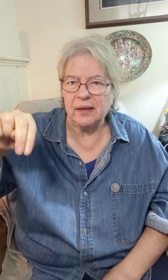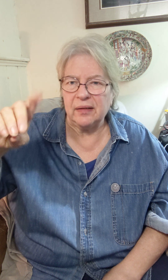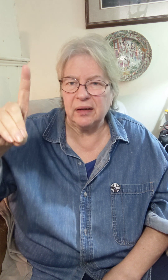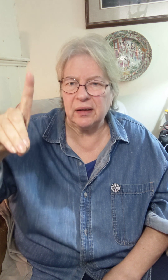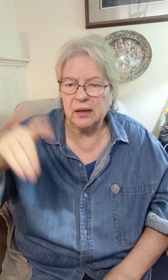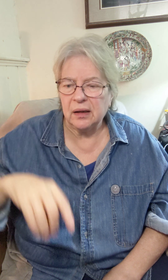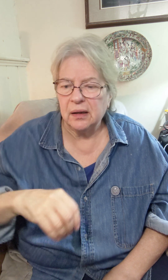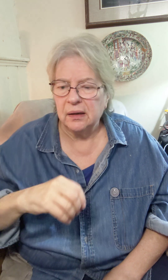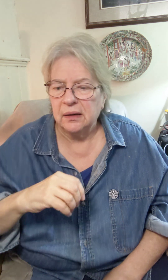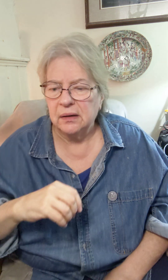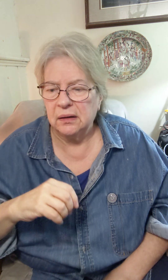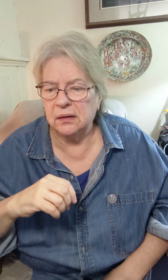A-L-M-O-N-D.